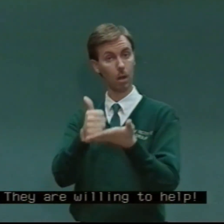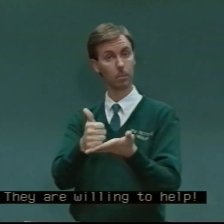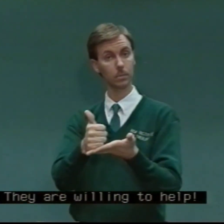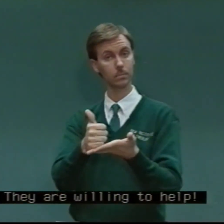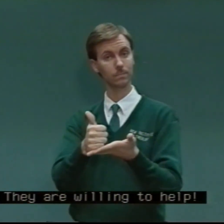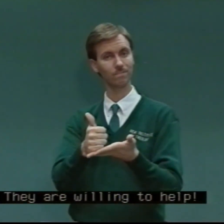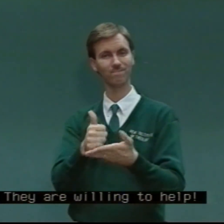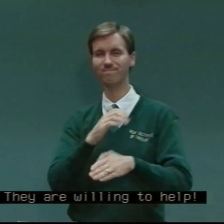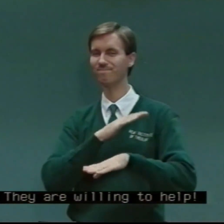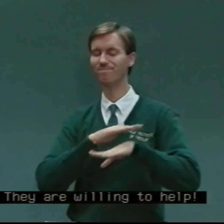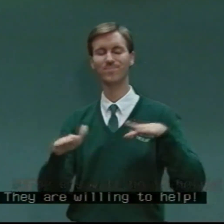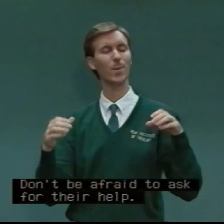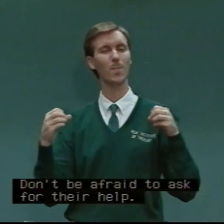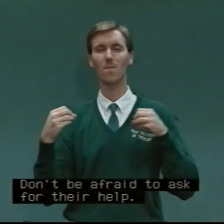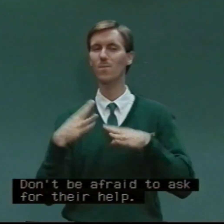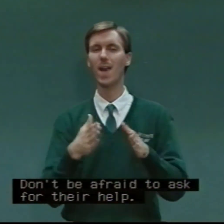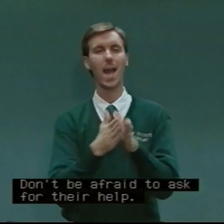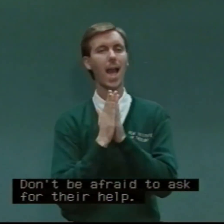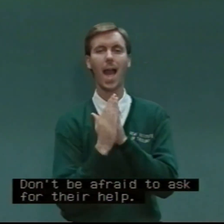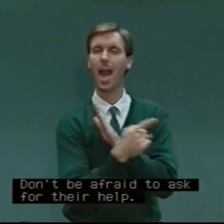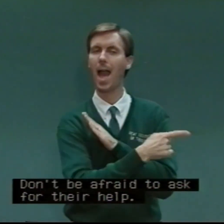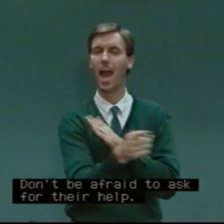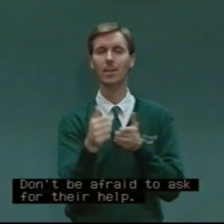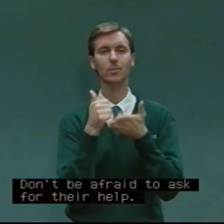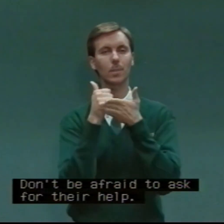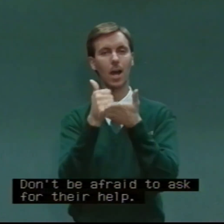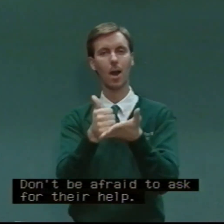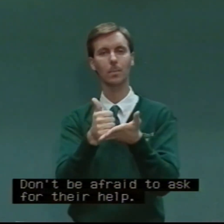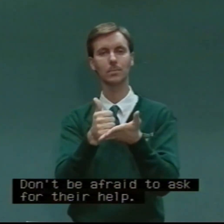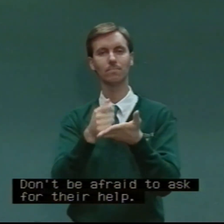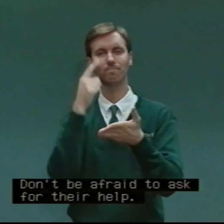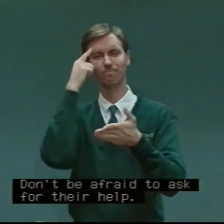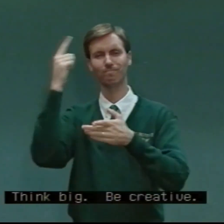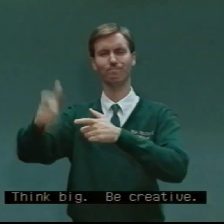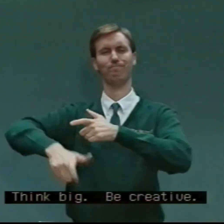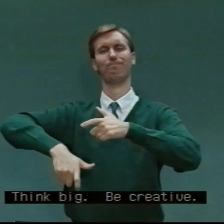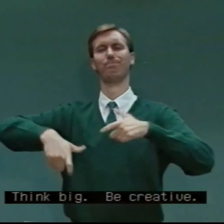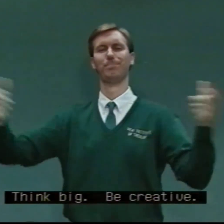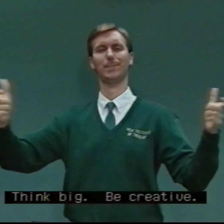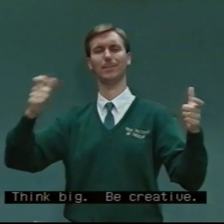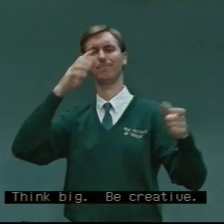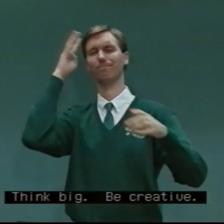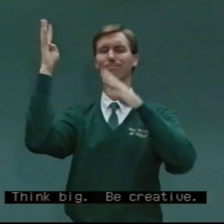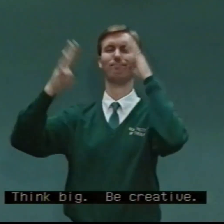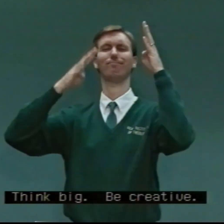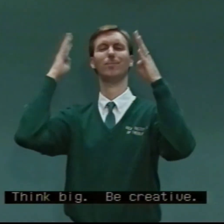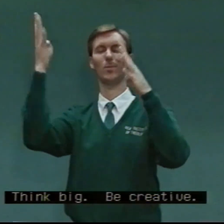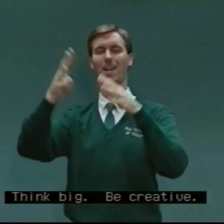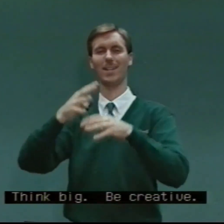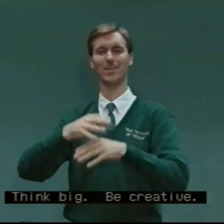to help. Don't be afraid to ask for their help. Think big, be creative.